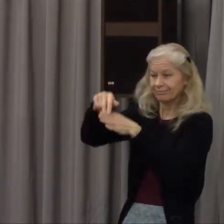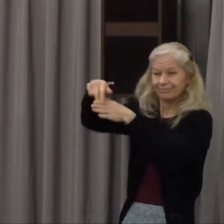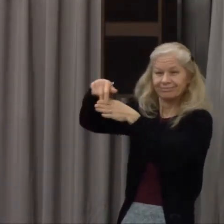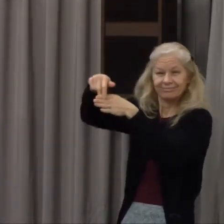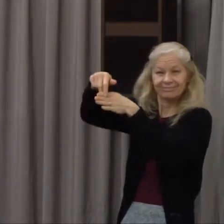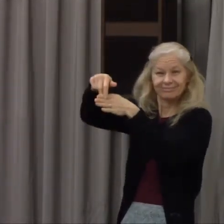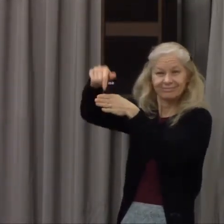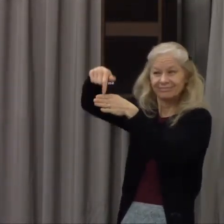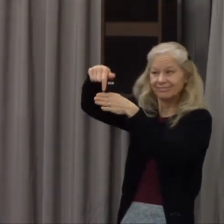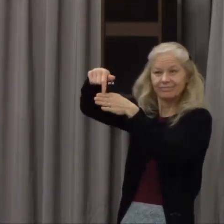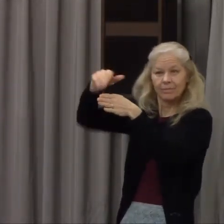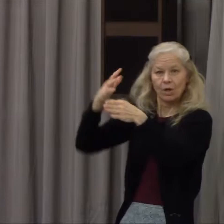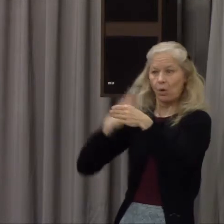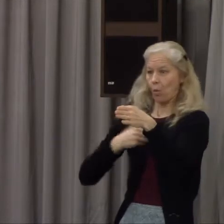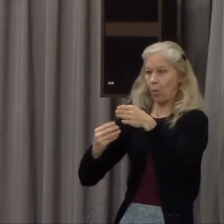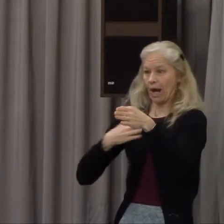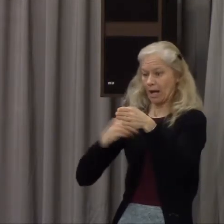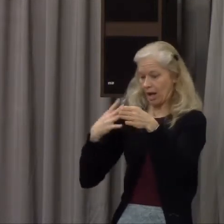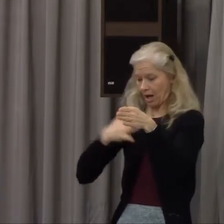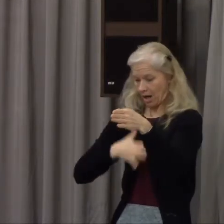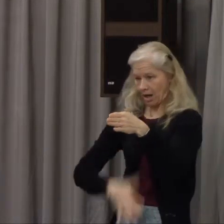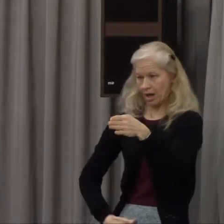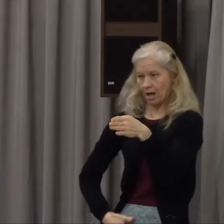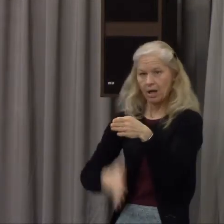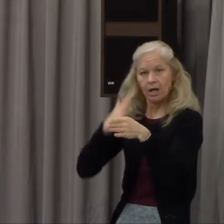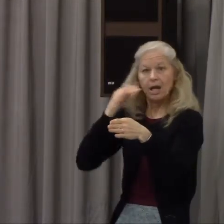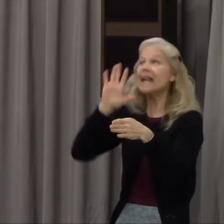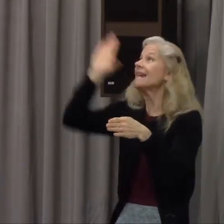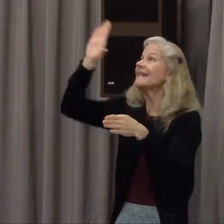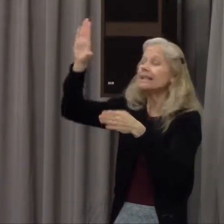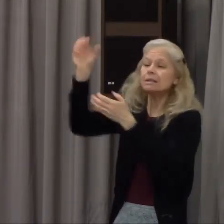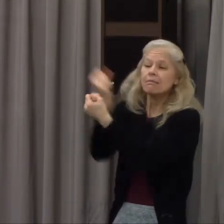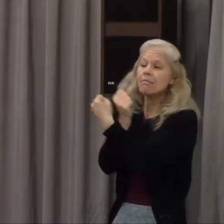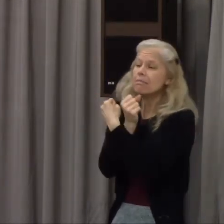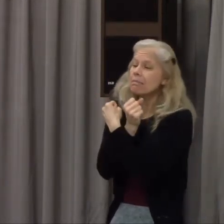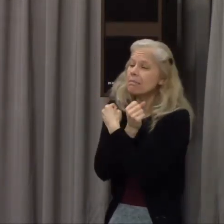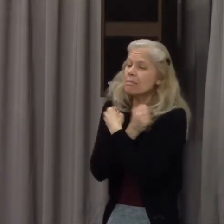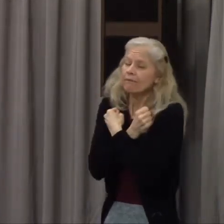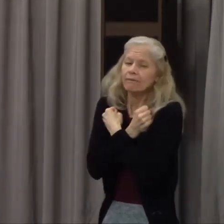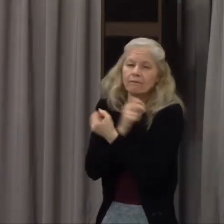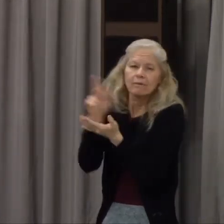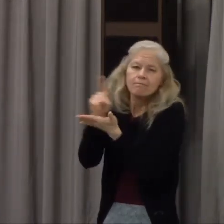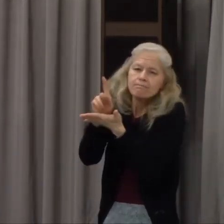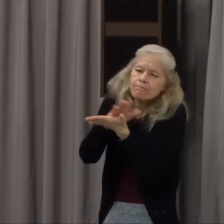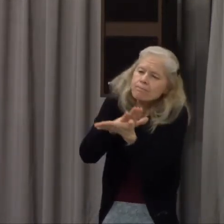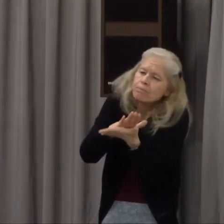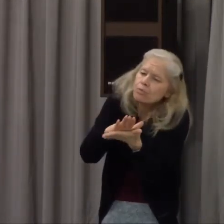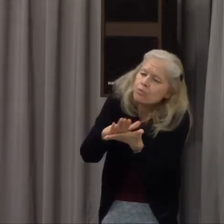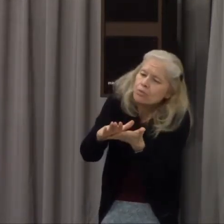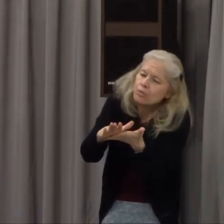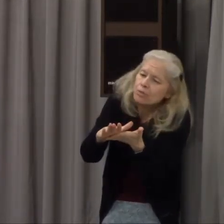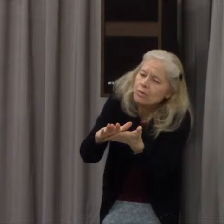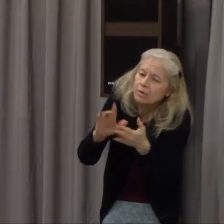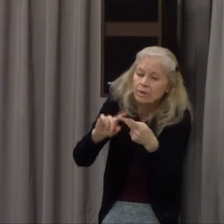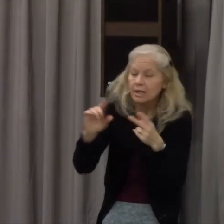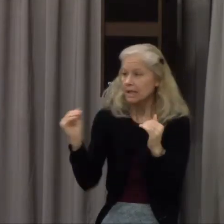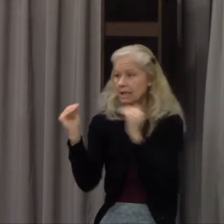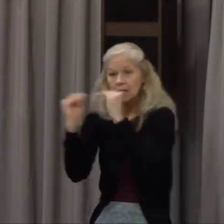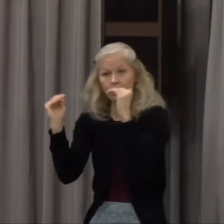deserve for rejecting the love of Christ. The love of Christ.